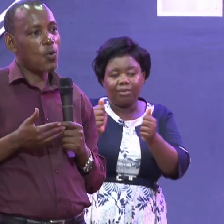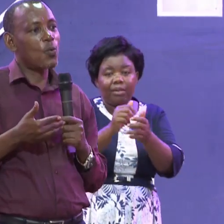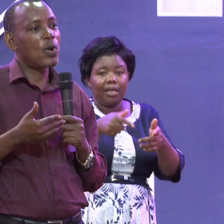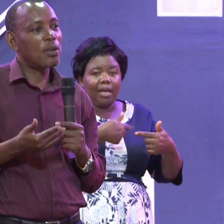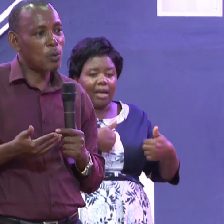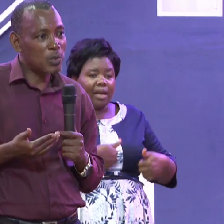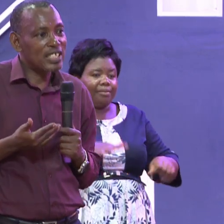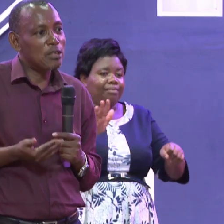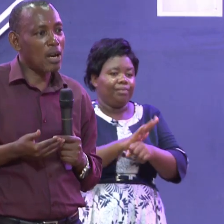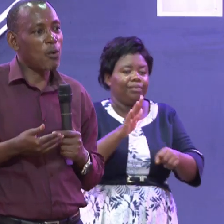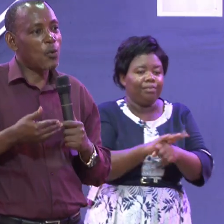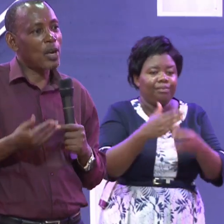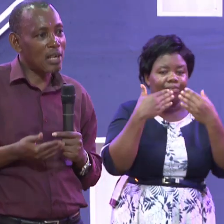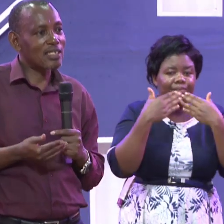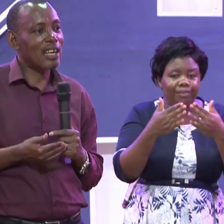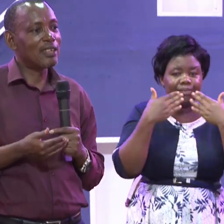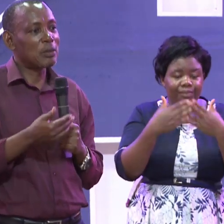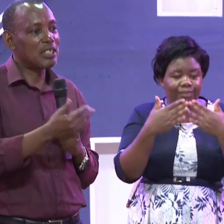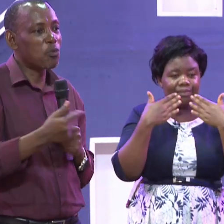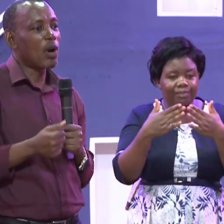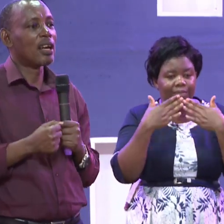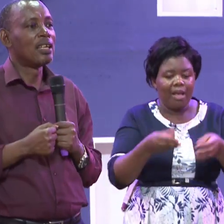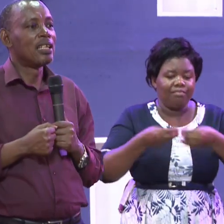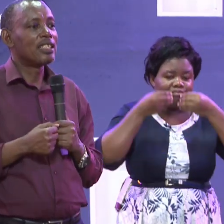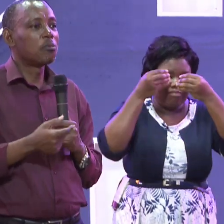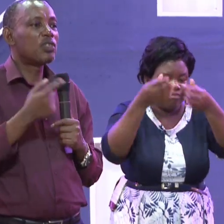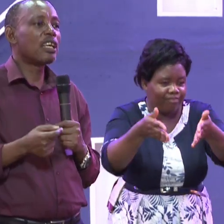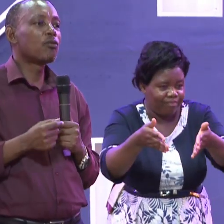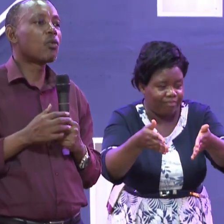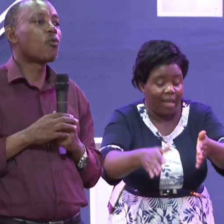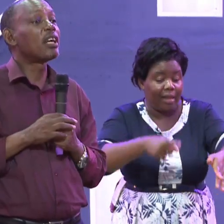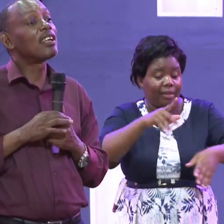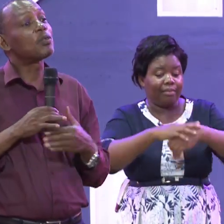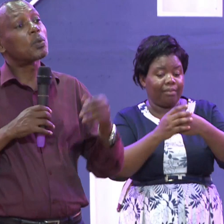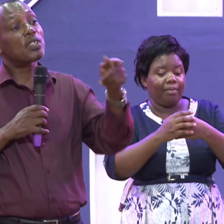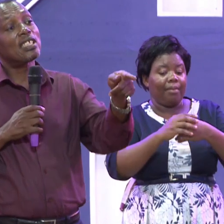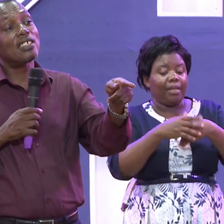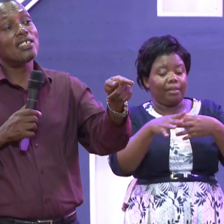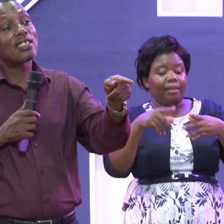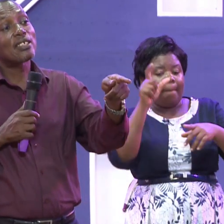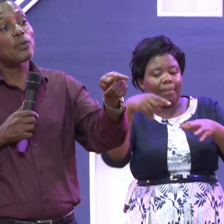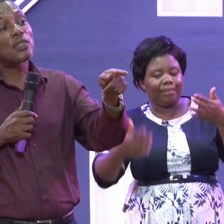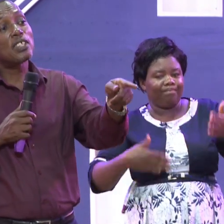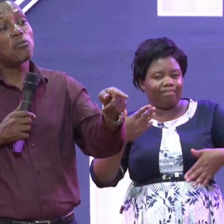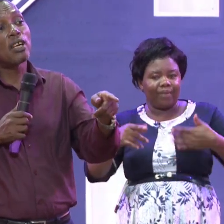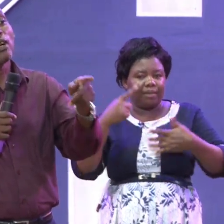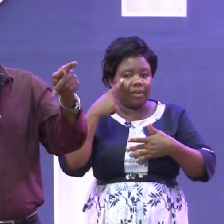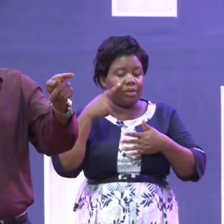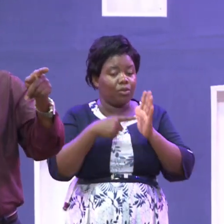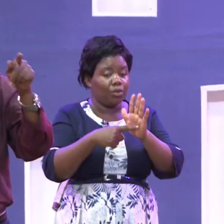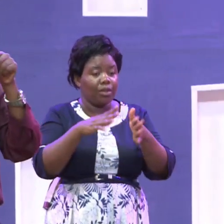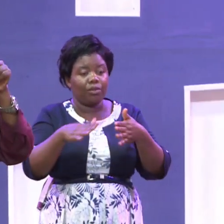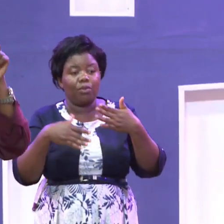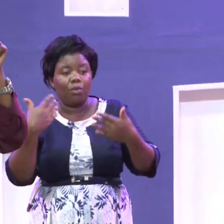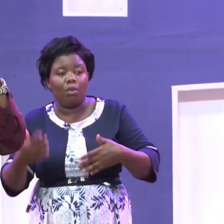omwesimbu ogusiima ogwebaza n'okimuwa kimusanyusa okumanya nti okoze eki osiimye.